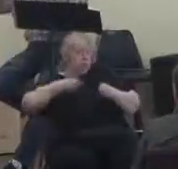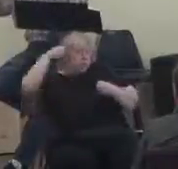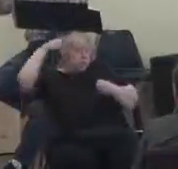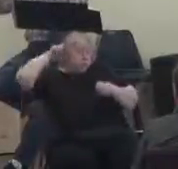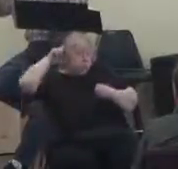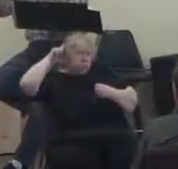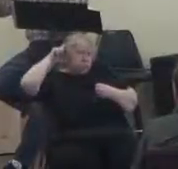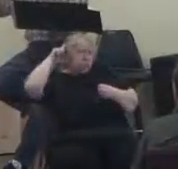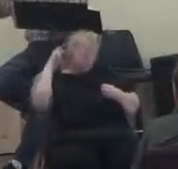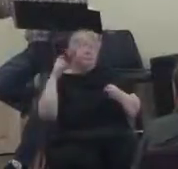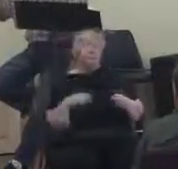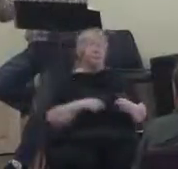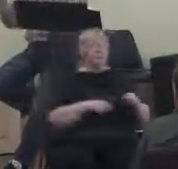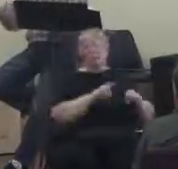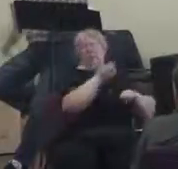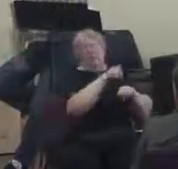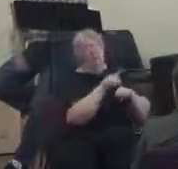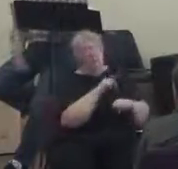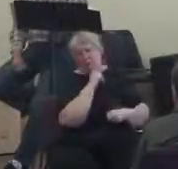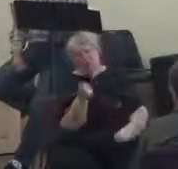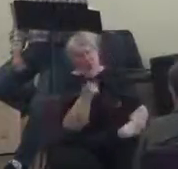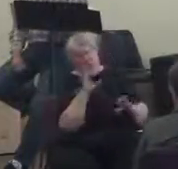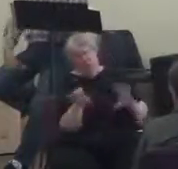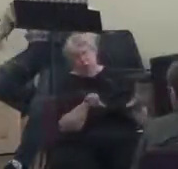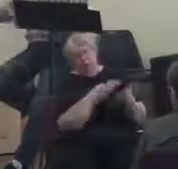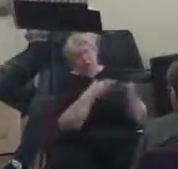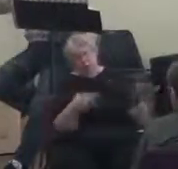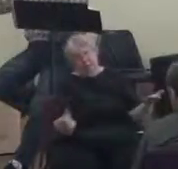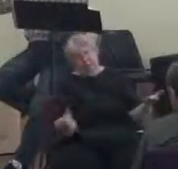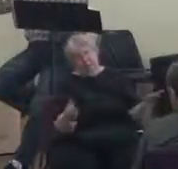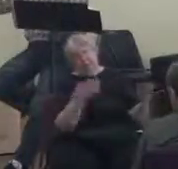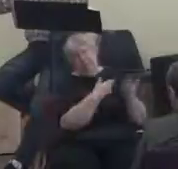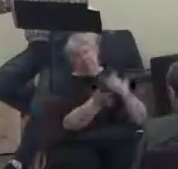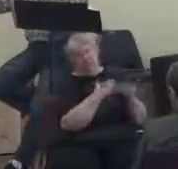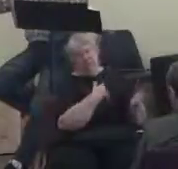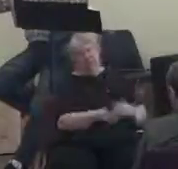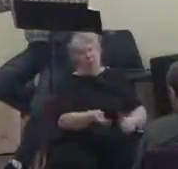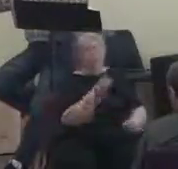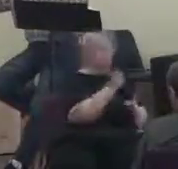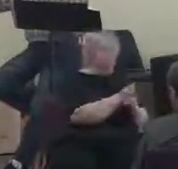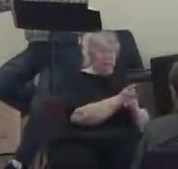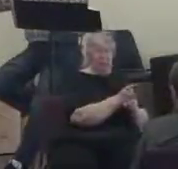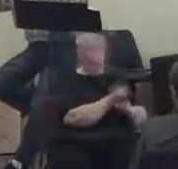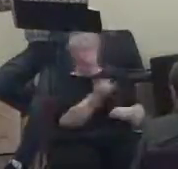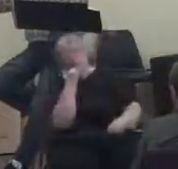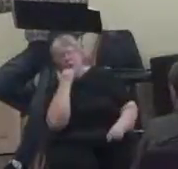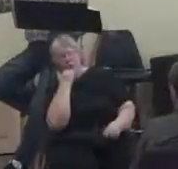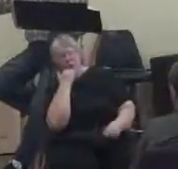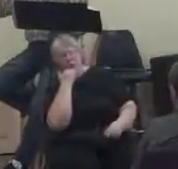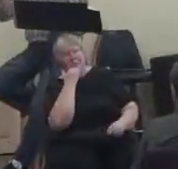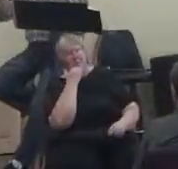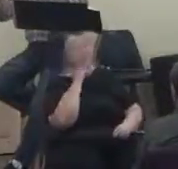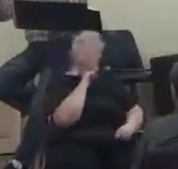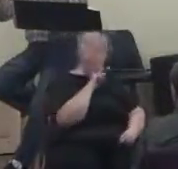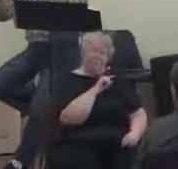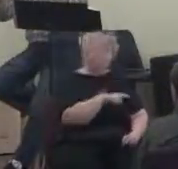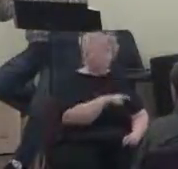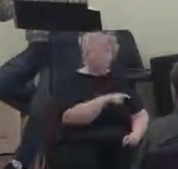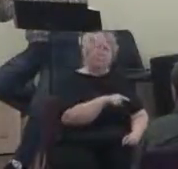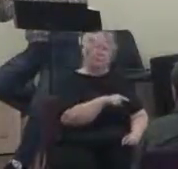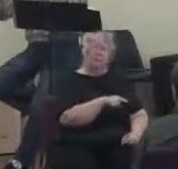He's always doing something, whether it's right or wrong, and I admire him for that. He falls asleep